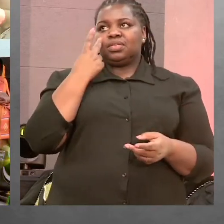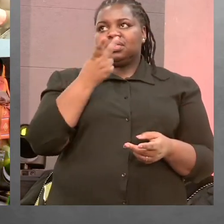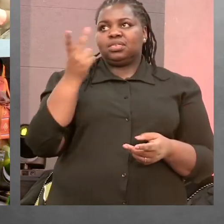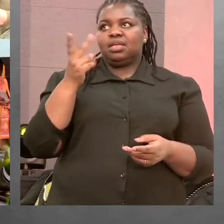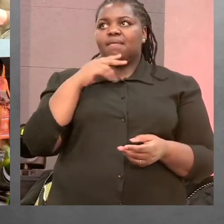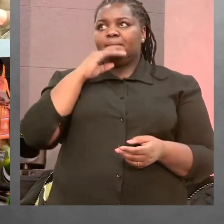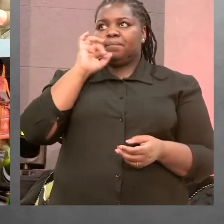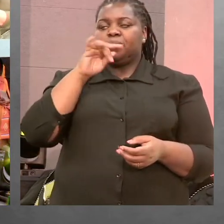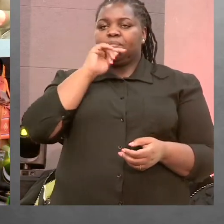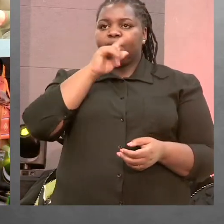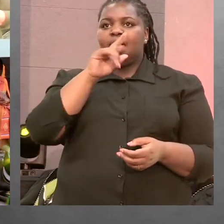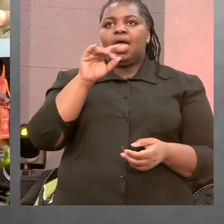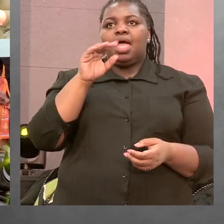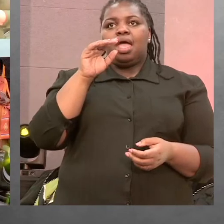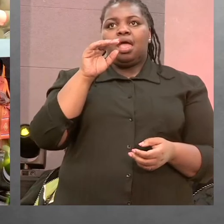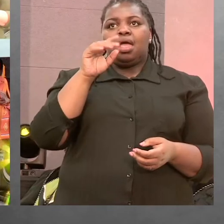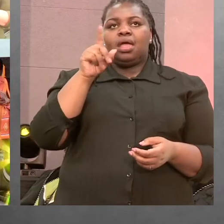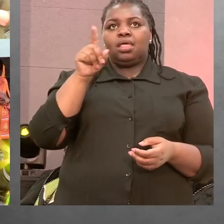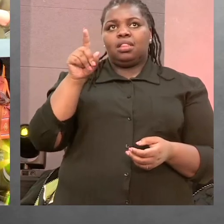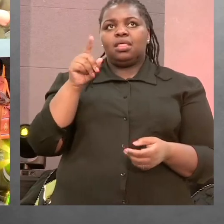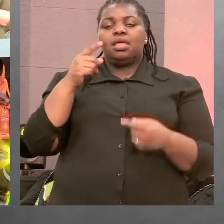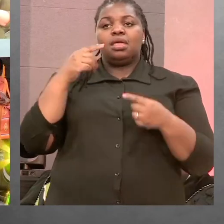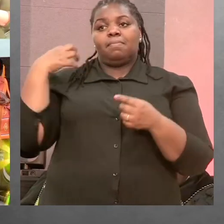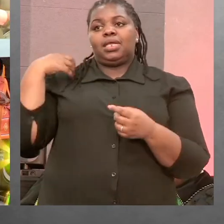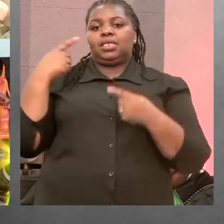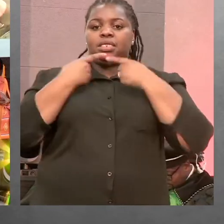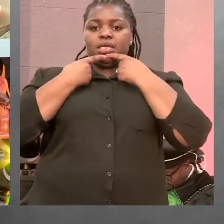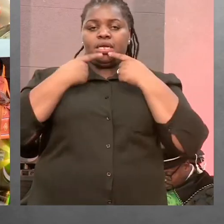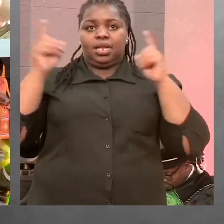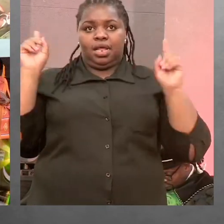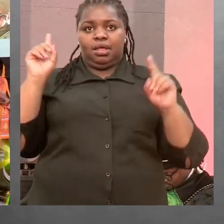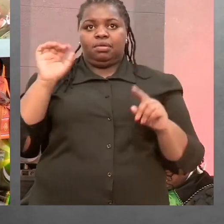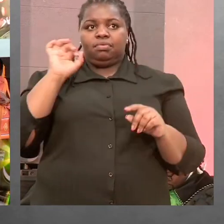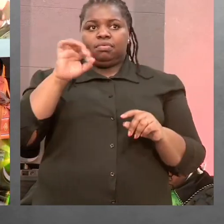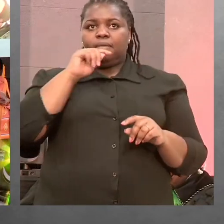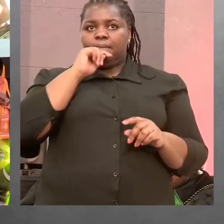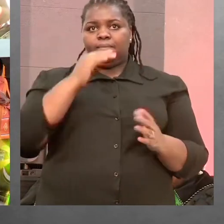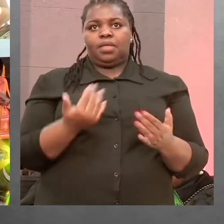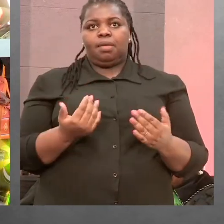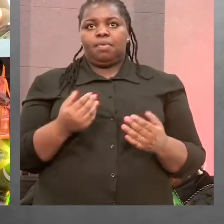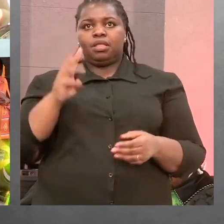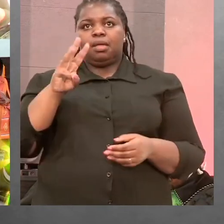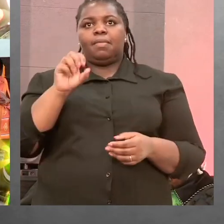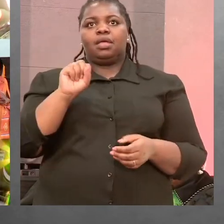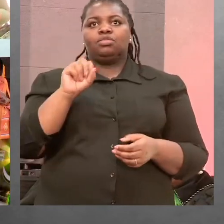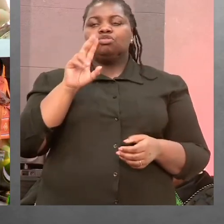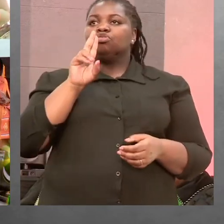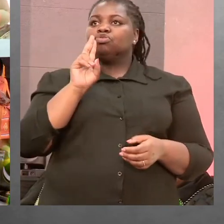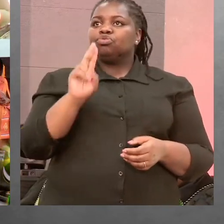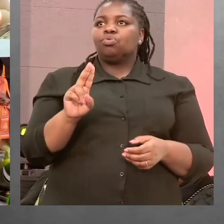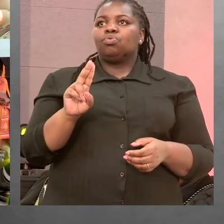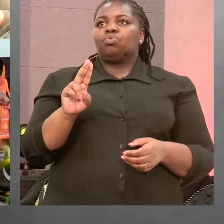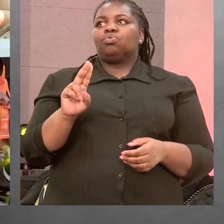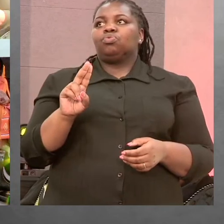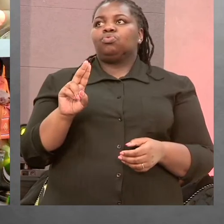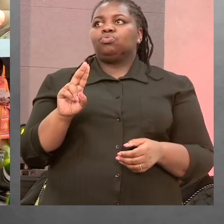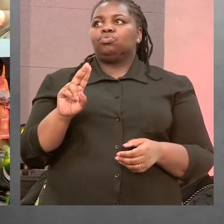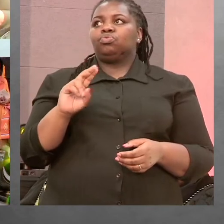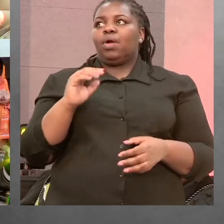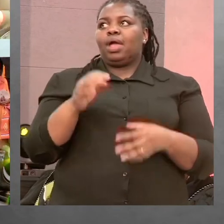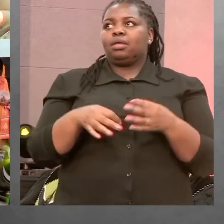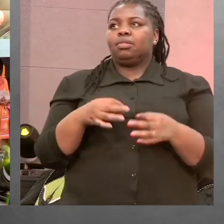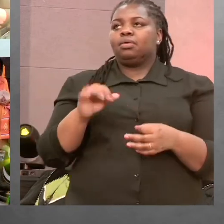Ivy League universities, our minister declared that he expects Walter Sisulu University to define